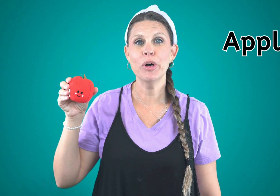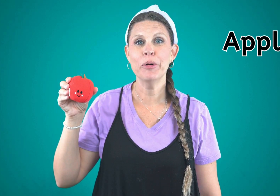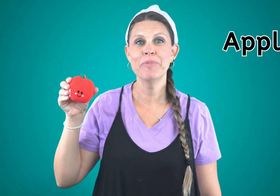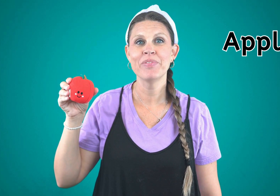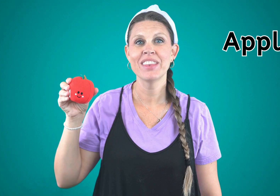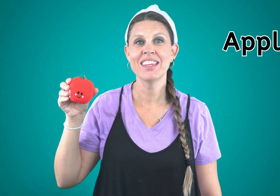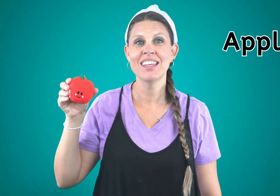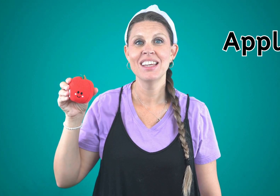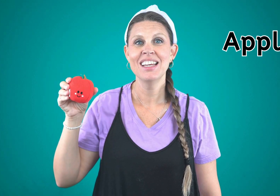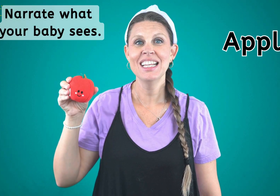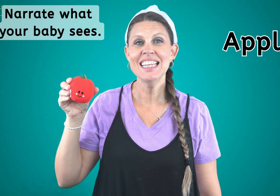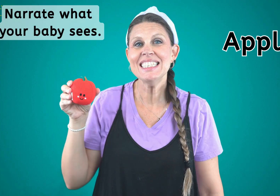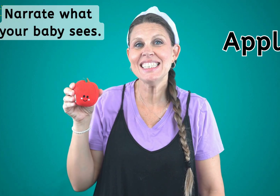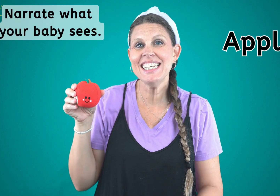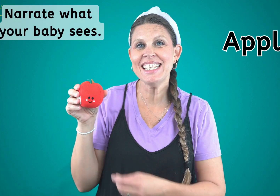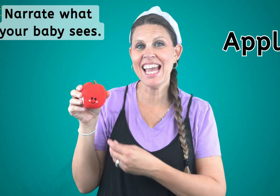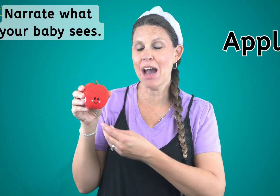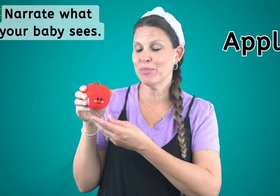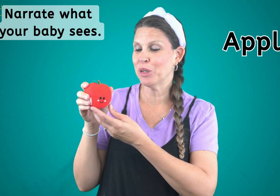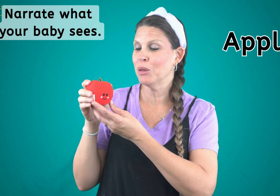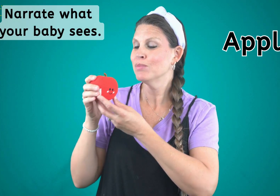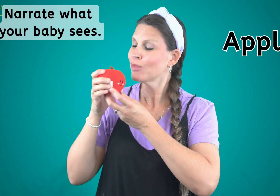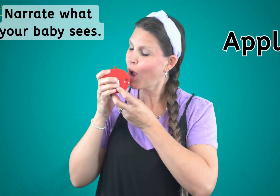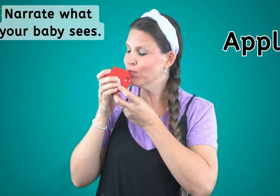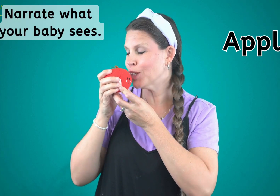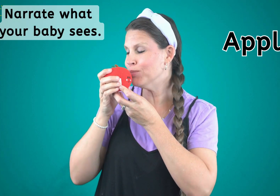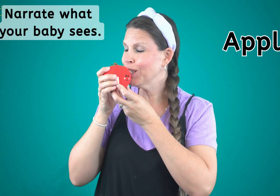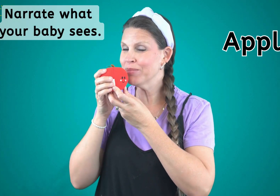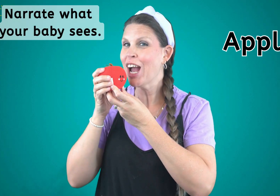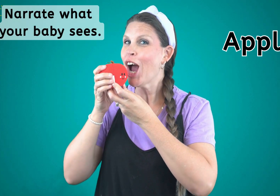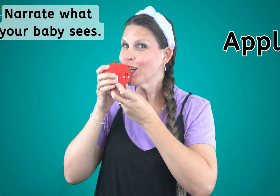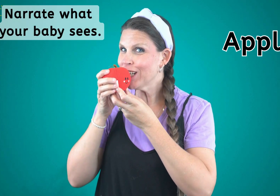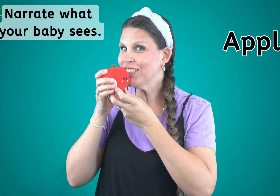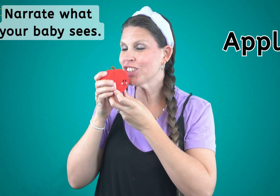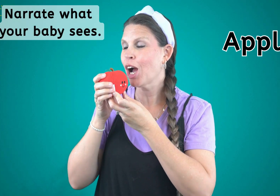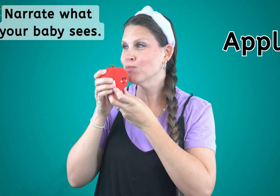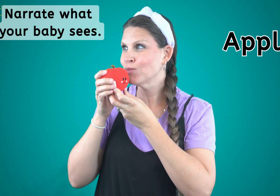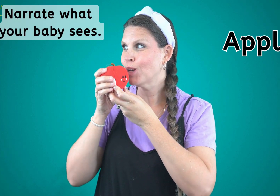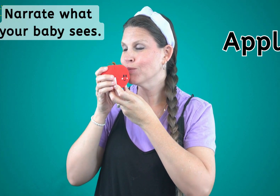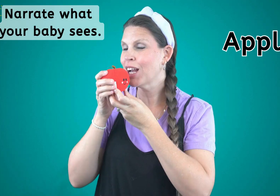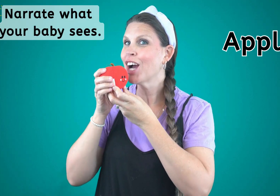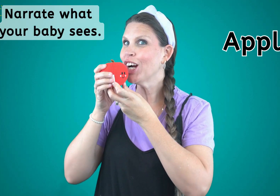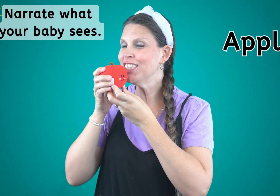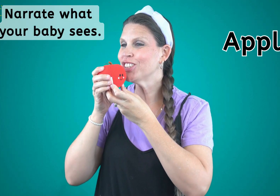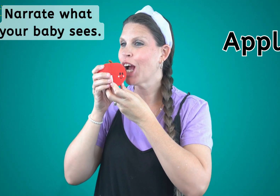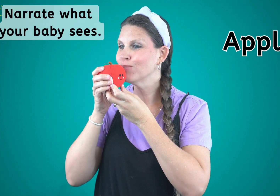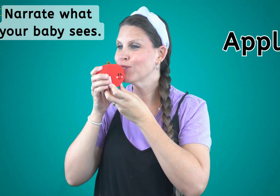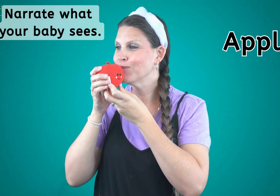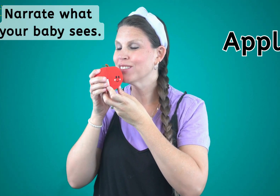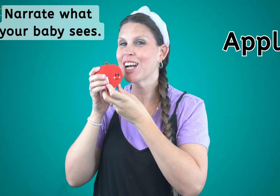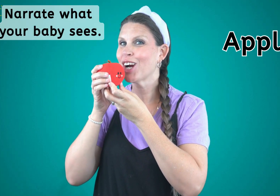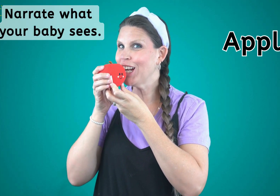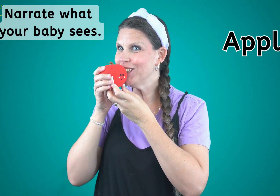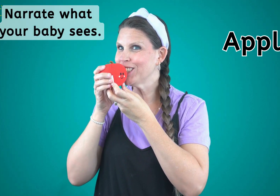Apple. Let's eat the apple. Nom nom nom. Crunch, crunch,